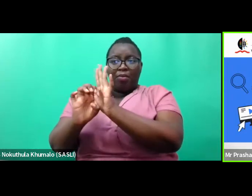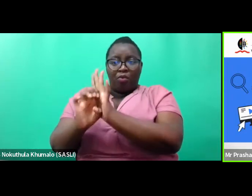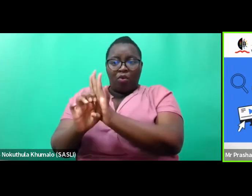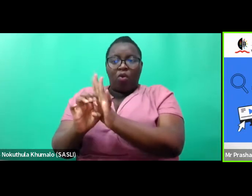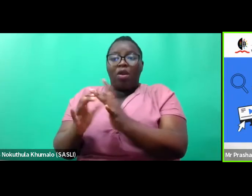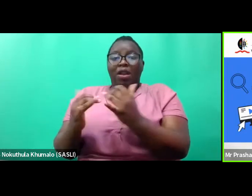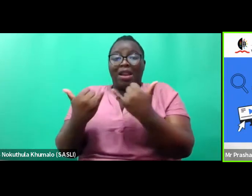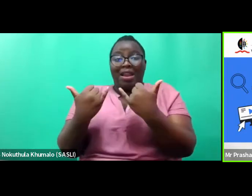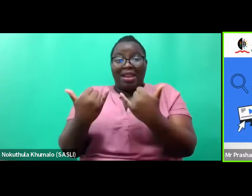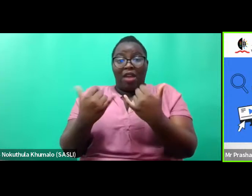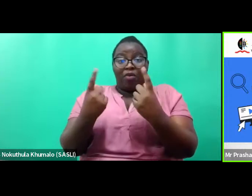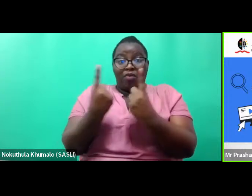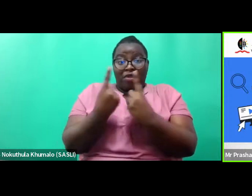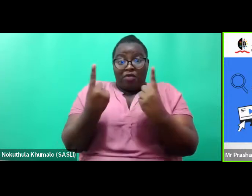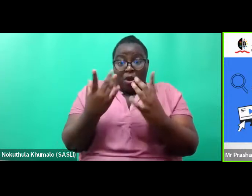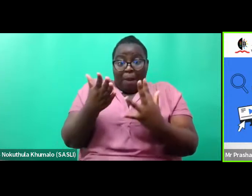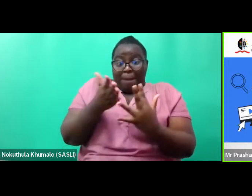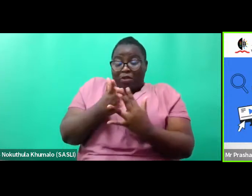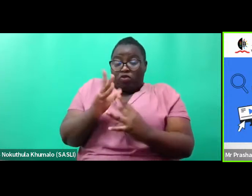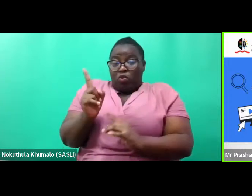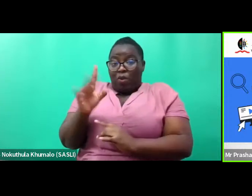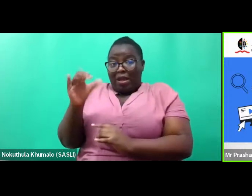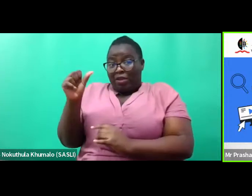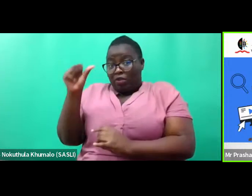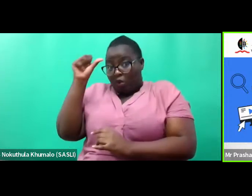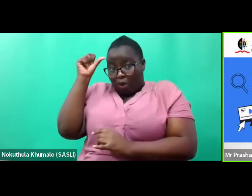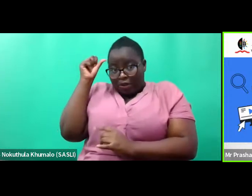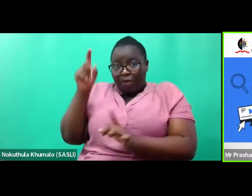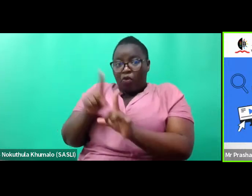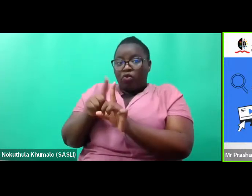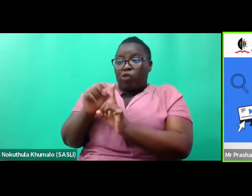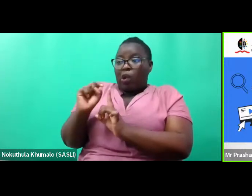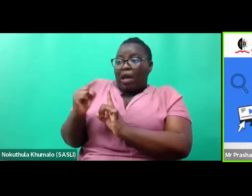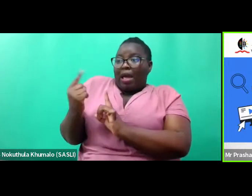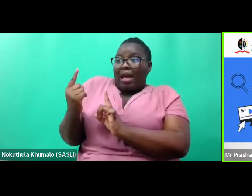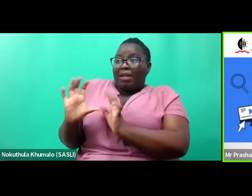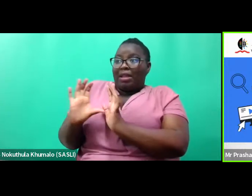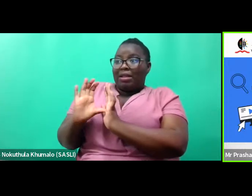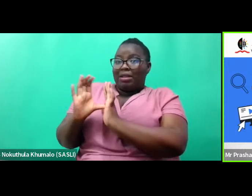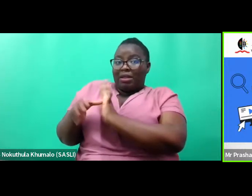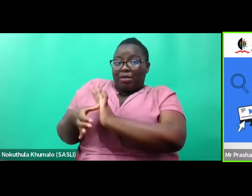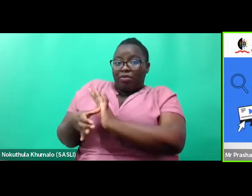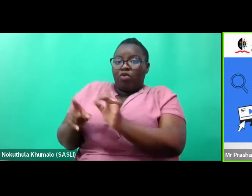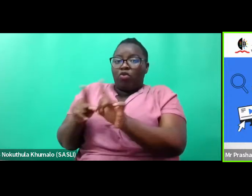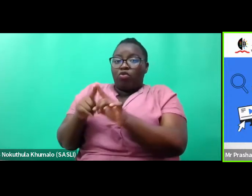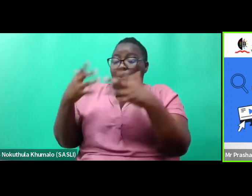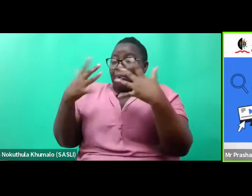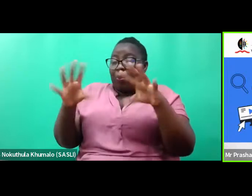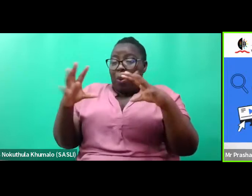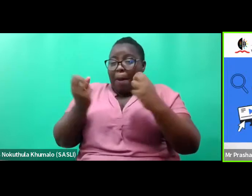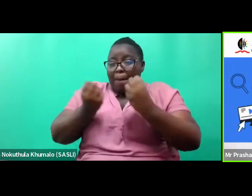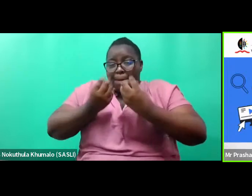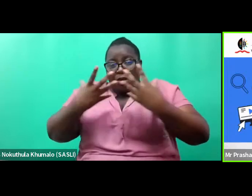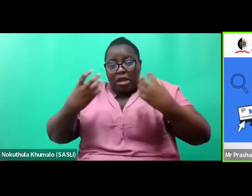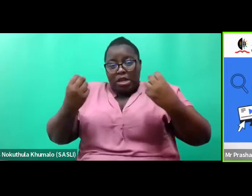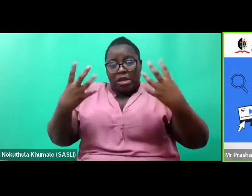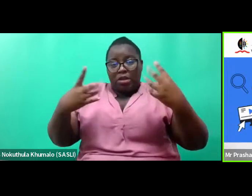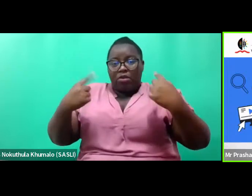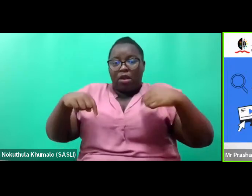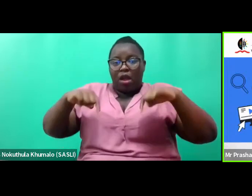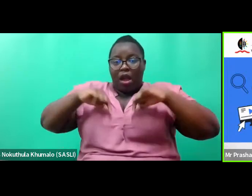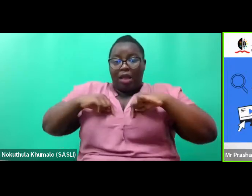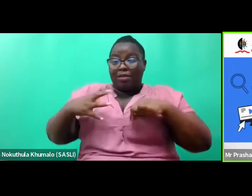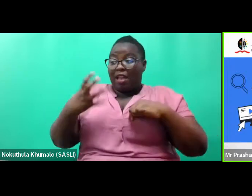between autism and other disabilities is that the vast majority of us have different